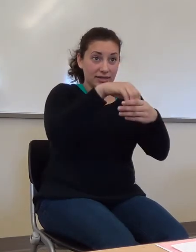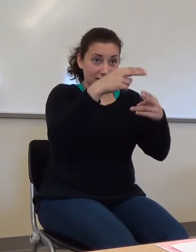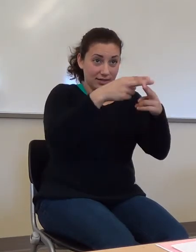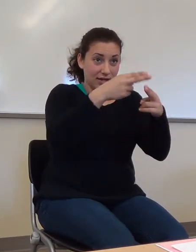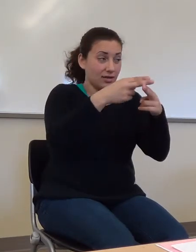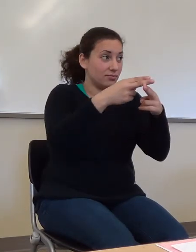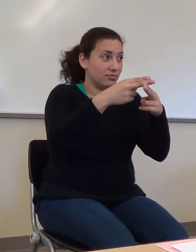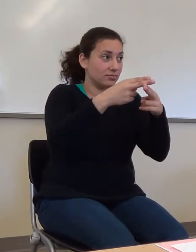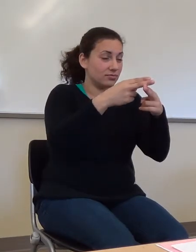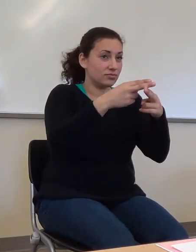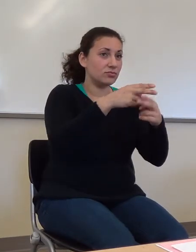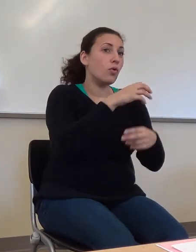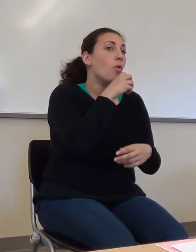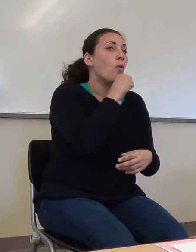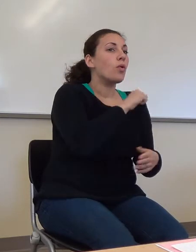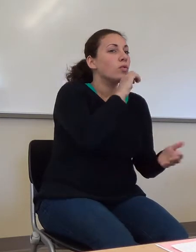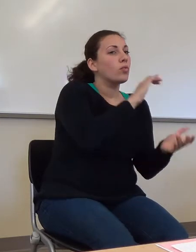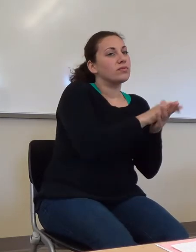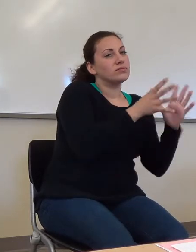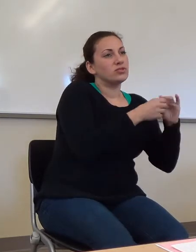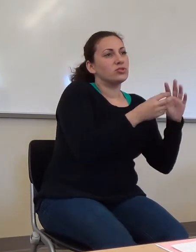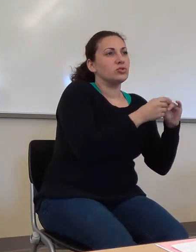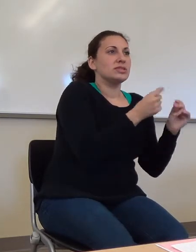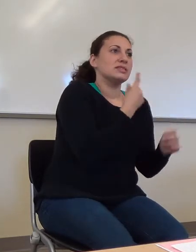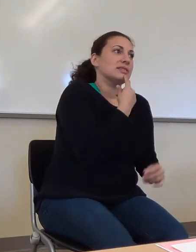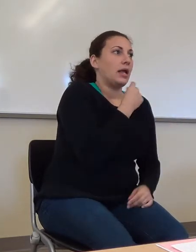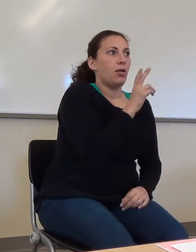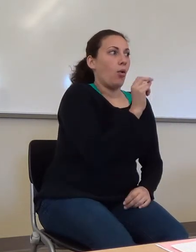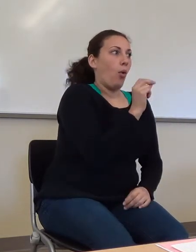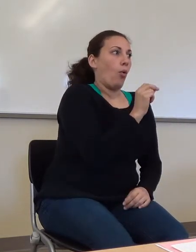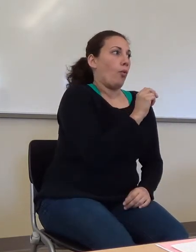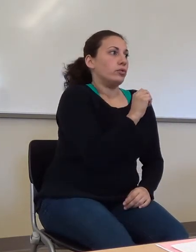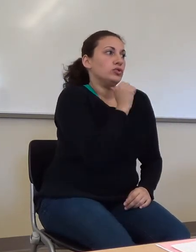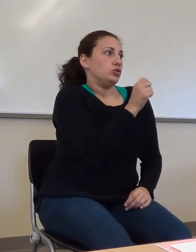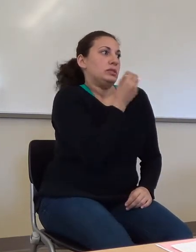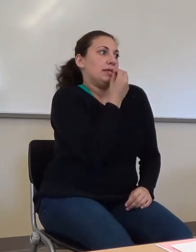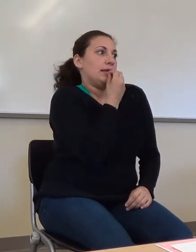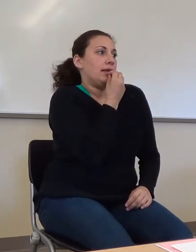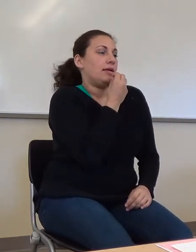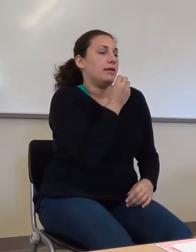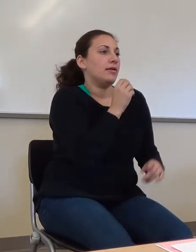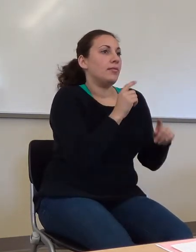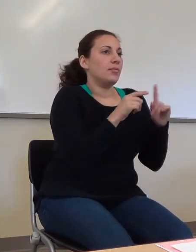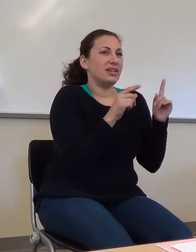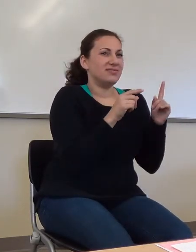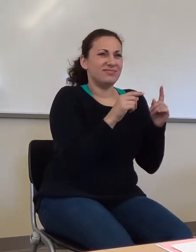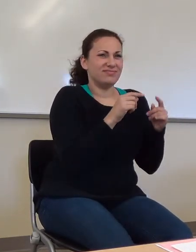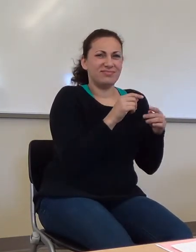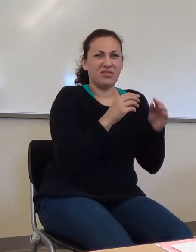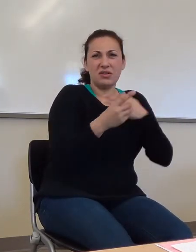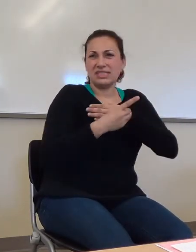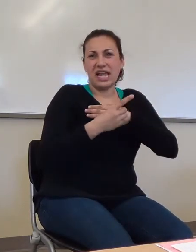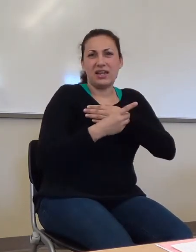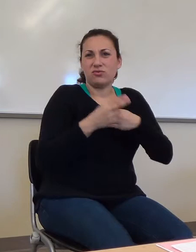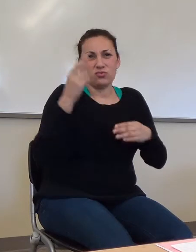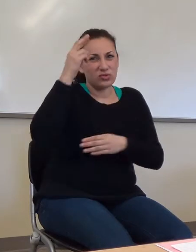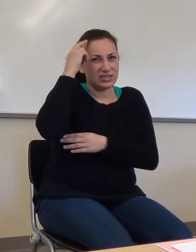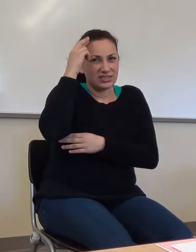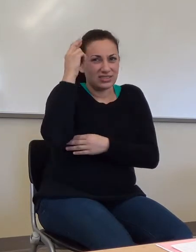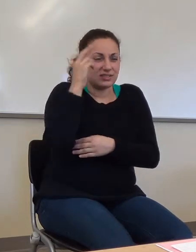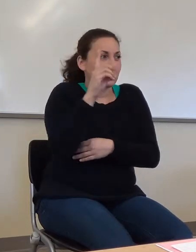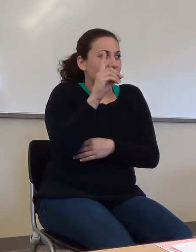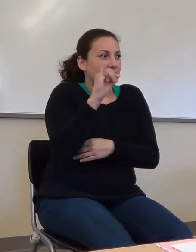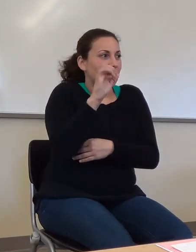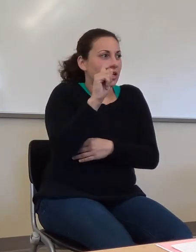tales say no, but there's no scientific or dietary reason not to. Has anyone ever heard that superstition? What does